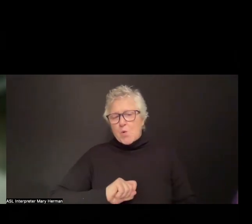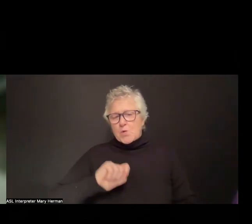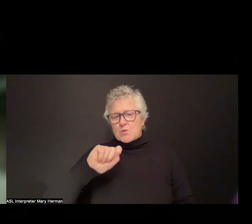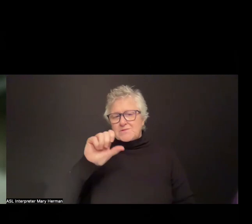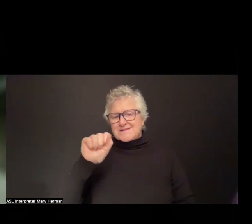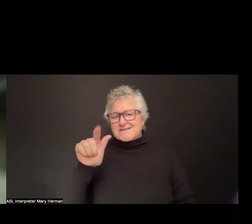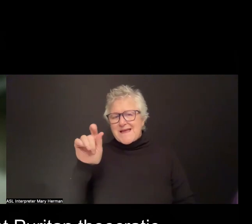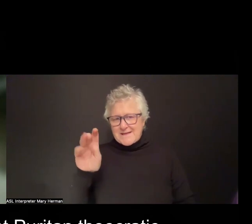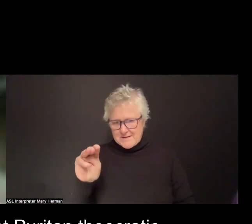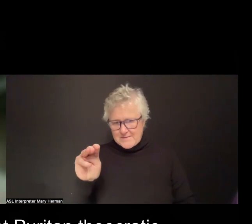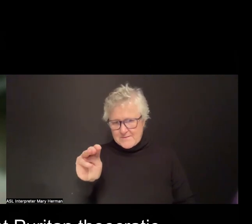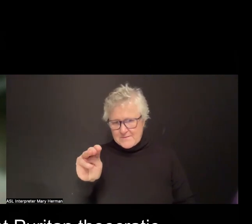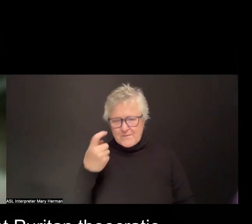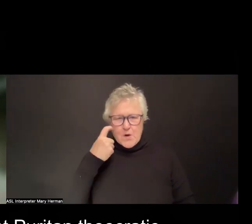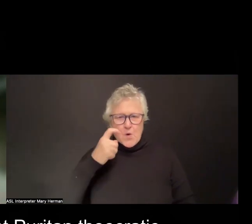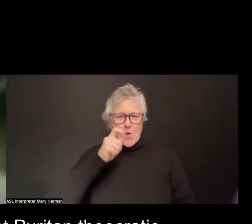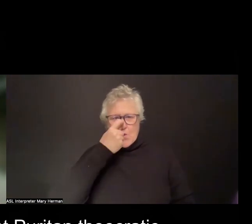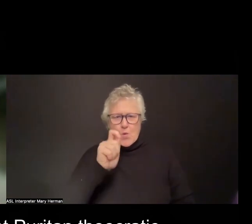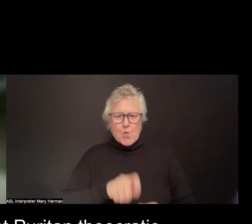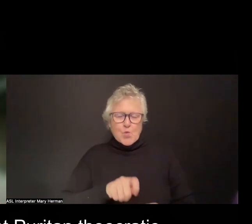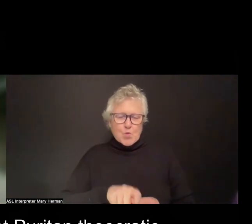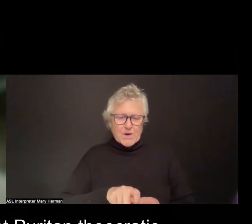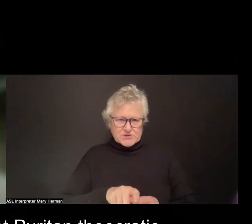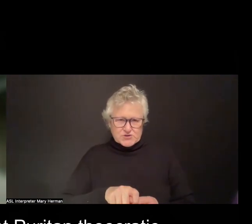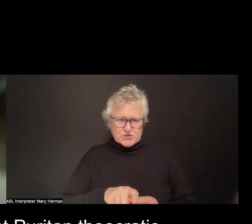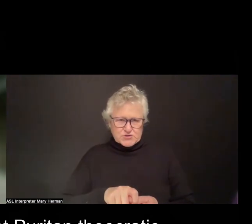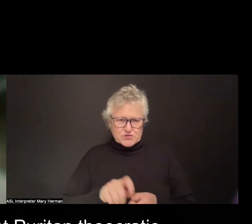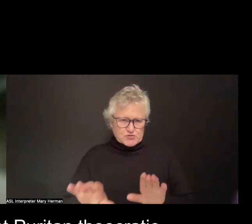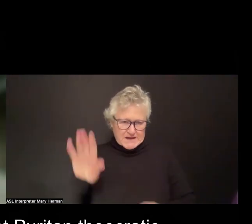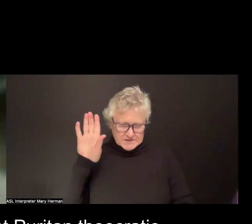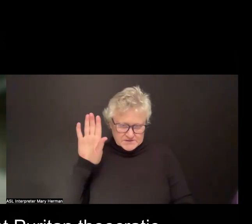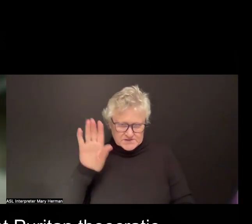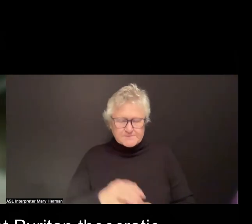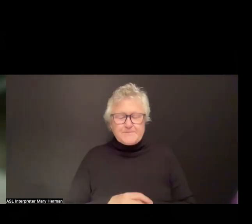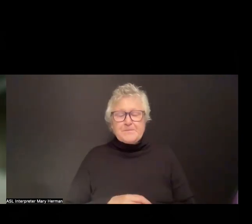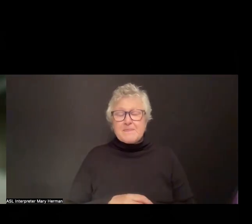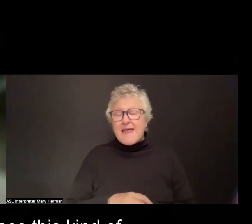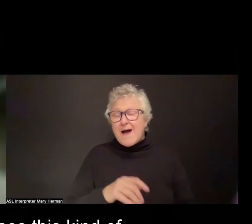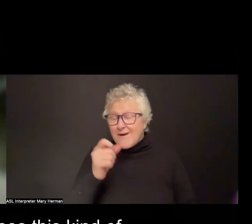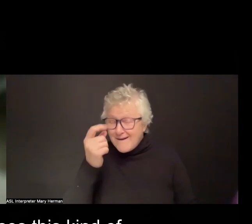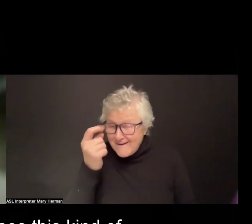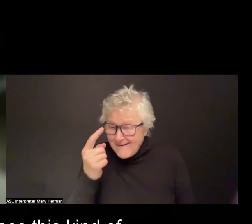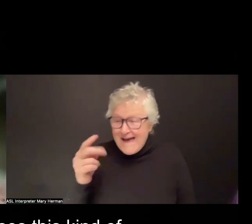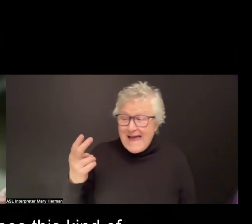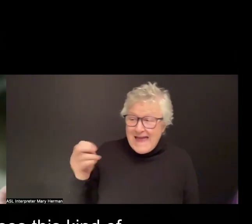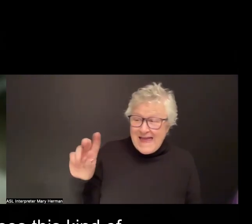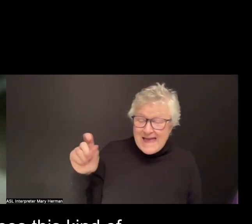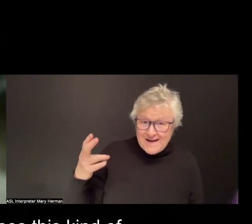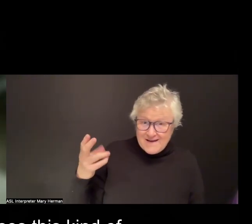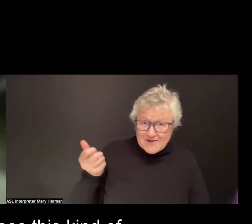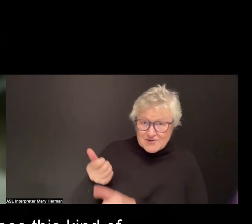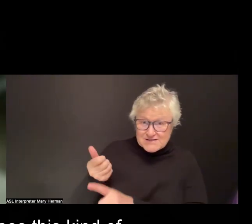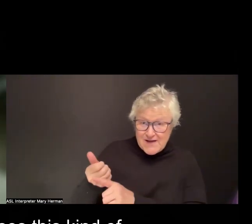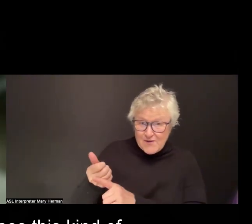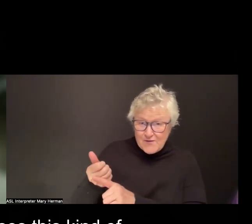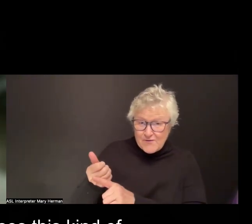that Hannah was born after that Puritan theocratic moment. So she still uses